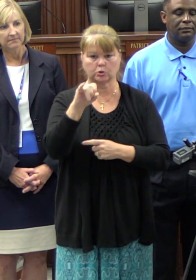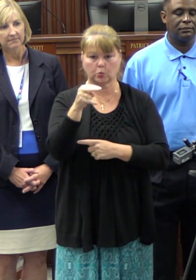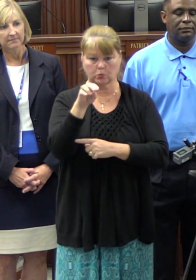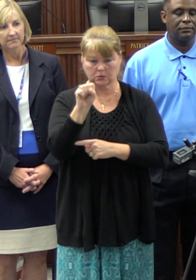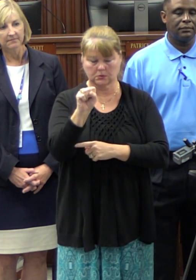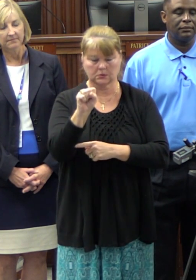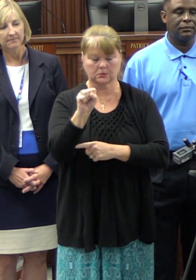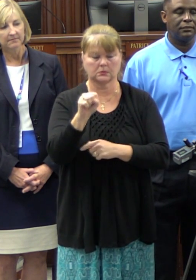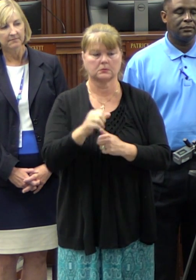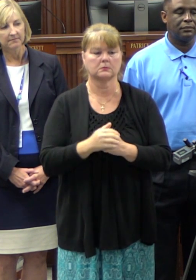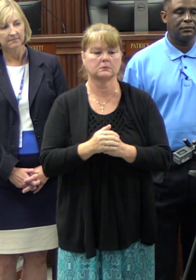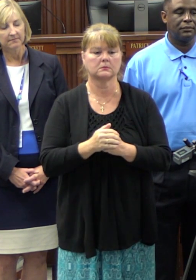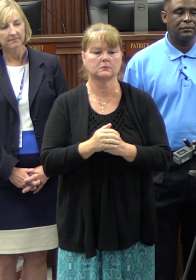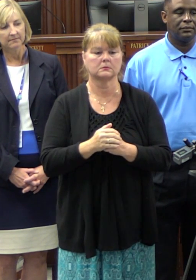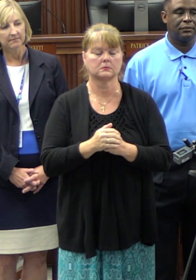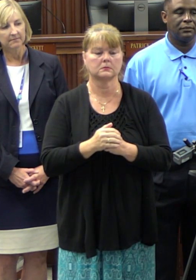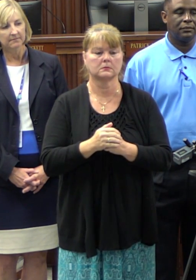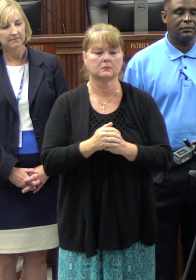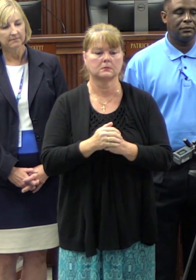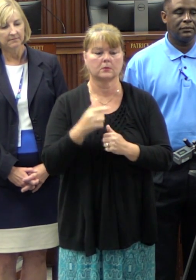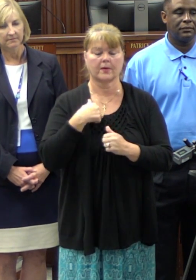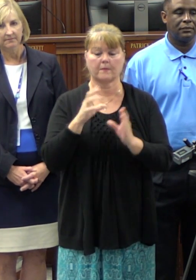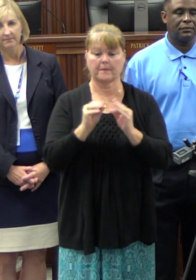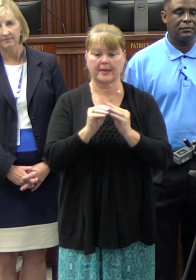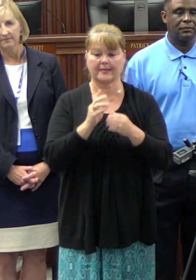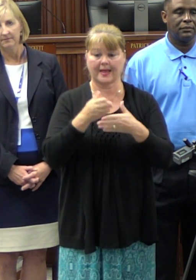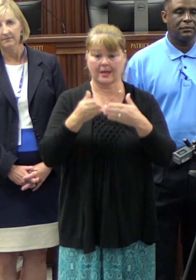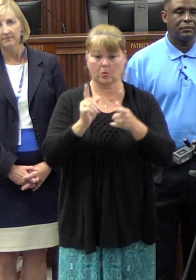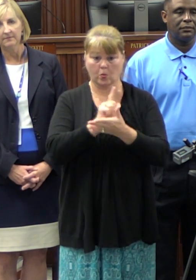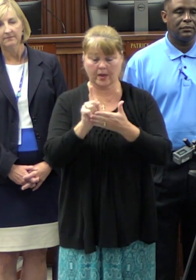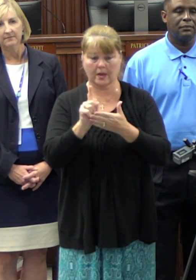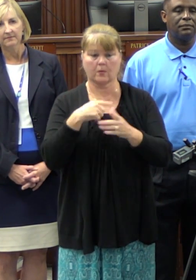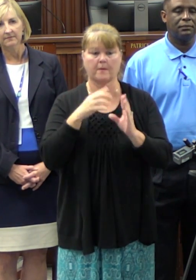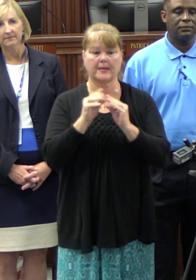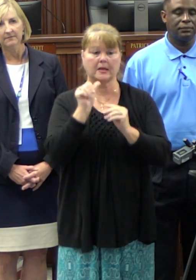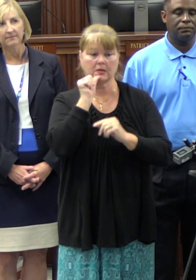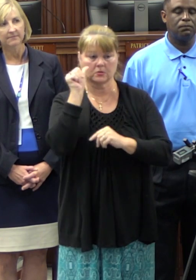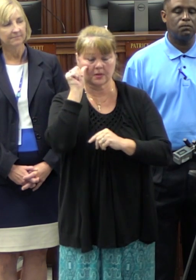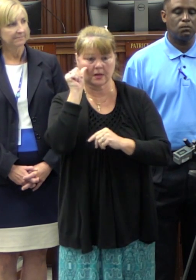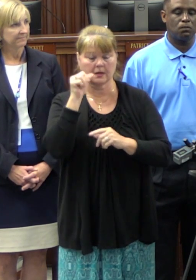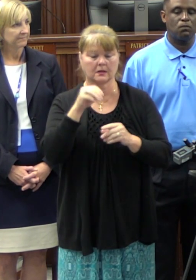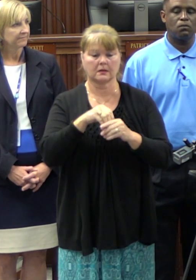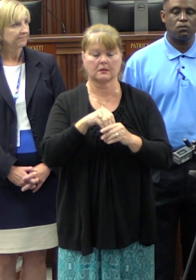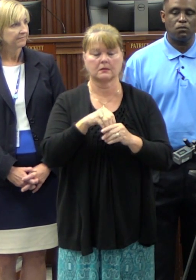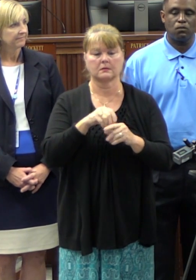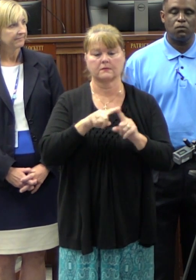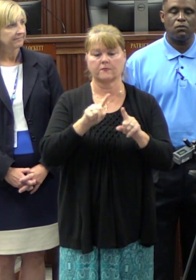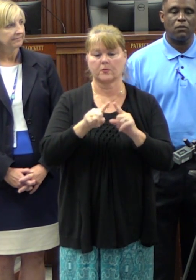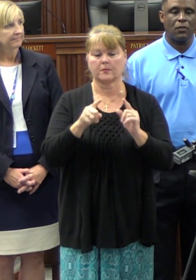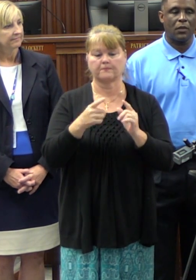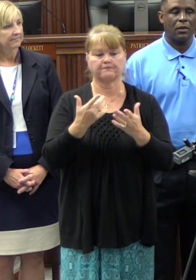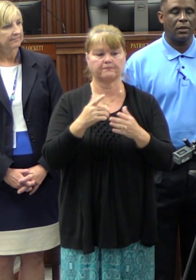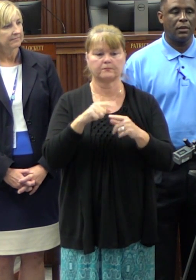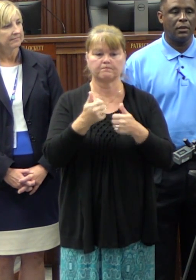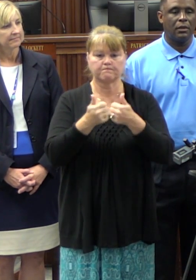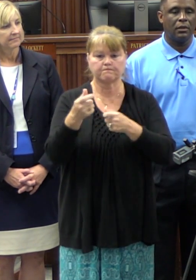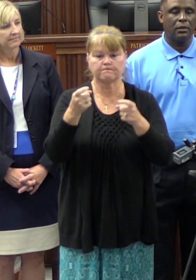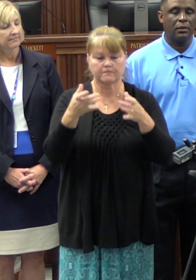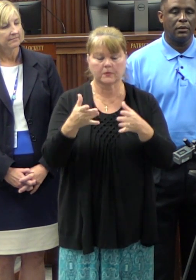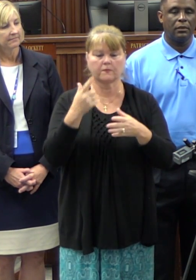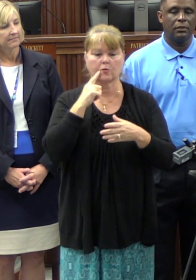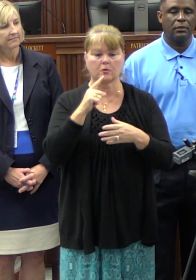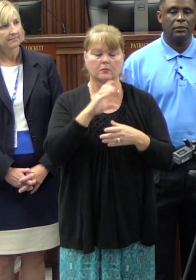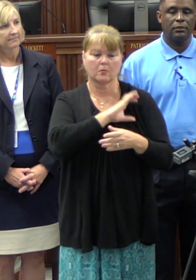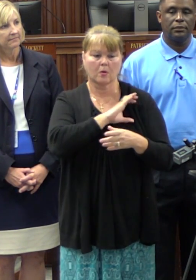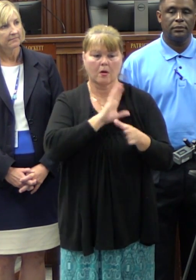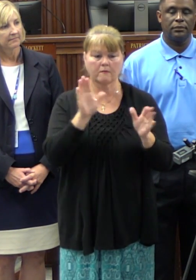in just a moment. We had meetings the end of the week. We had meetings yesterday at Botanical Gardens, all the command staff, from sheriff's